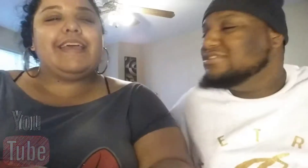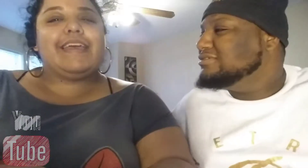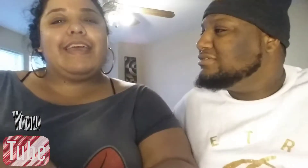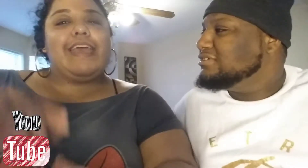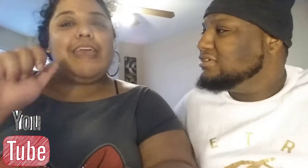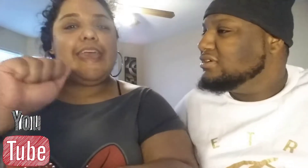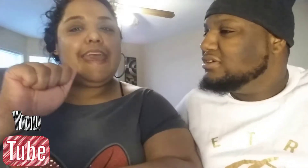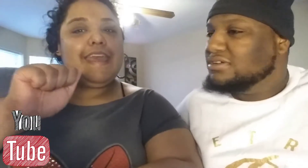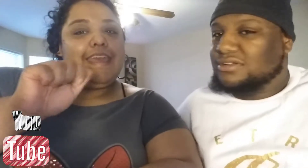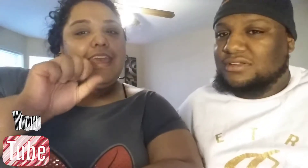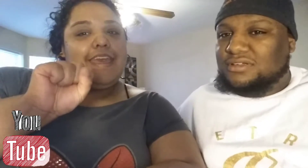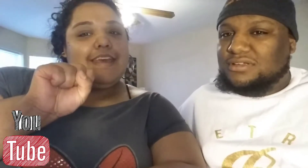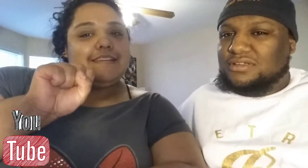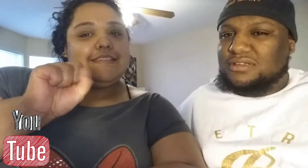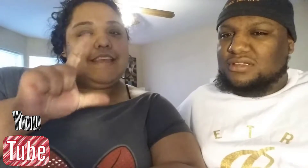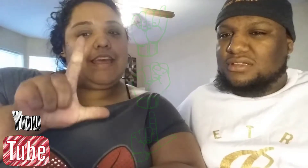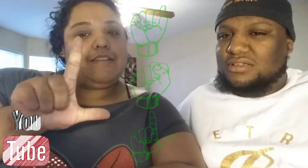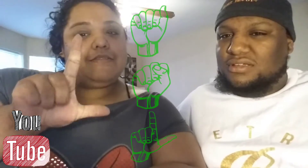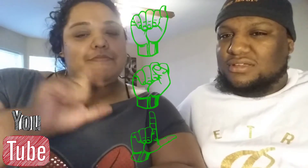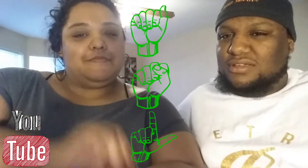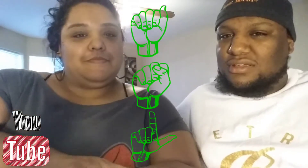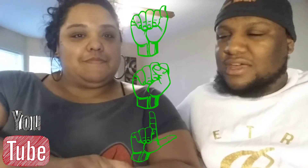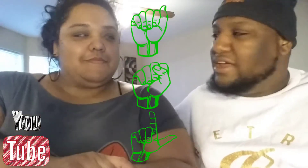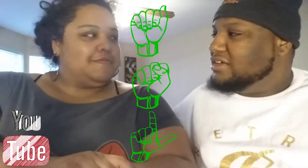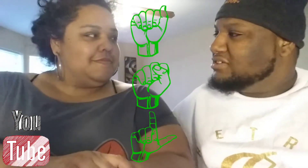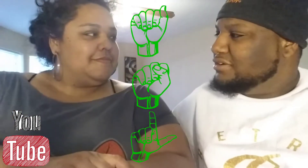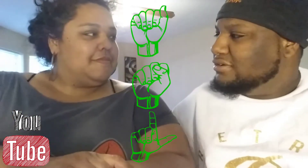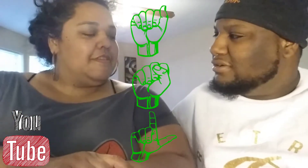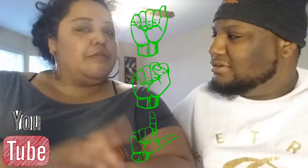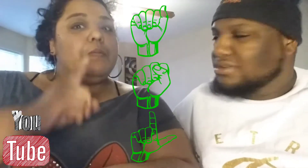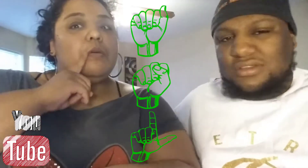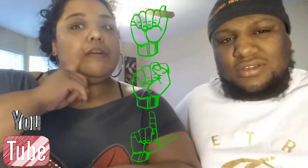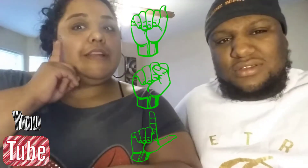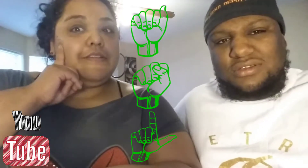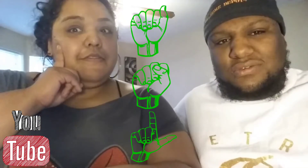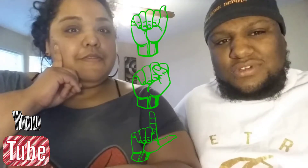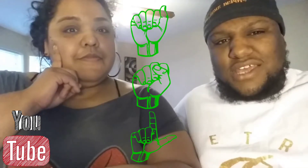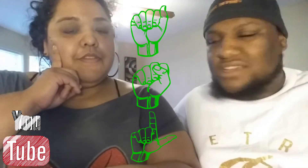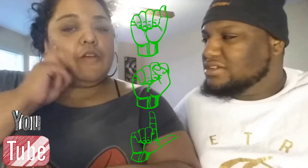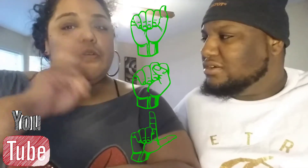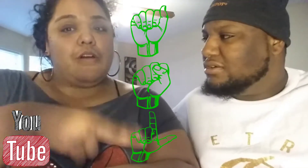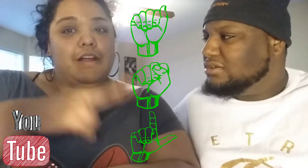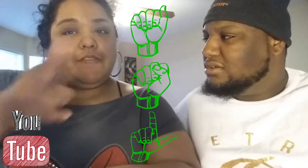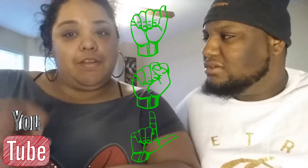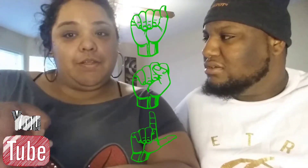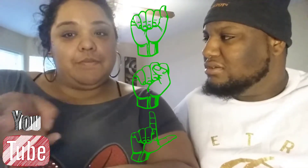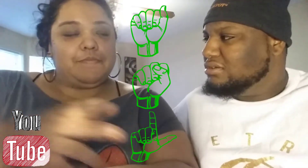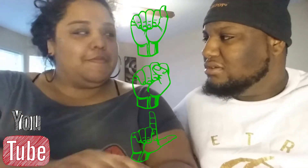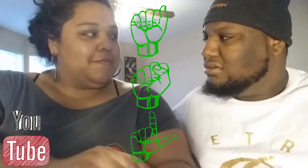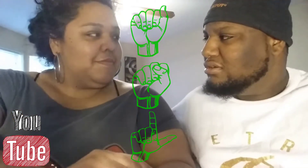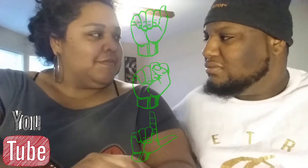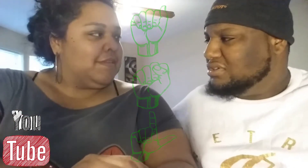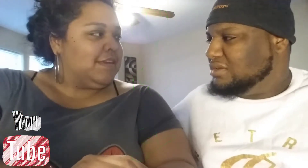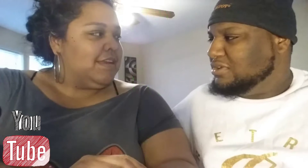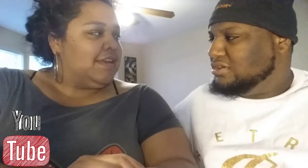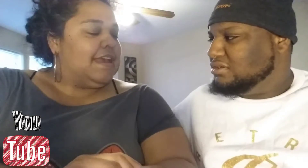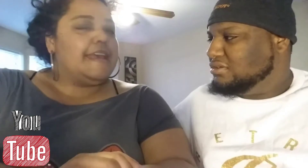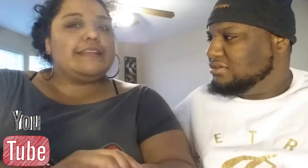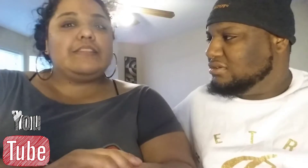Like ASL. ASL? Mm, people who are deaf. What's ASL? Or hard of hearing. What does that mean? ASL